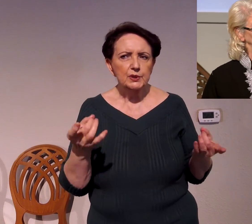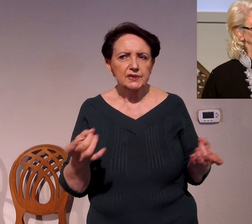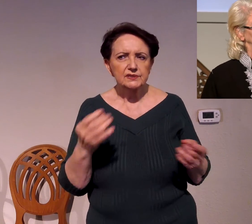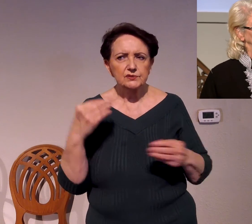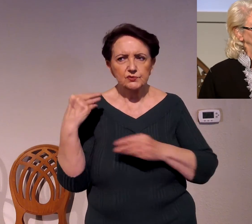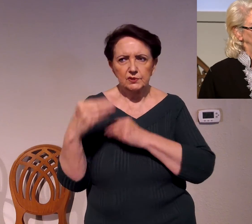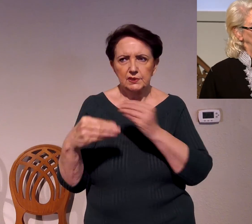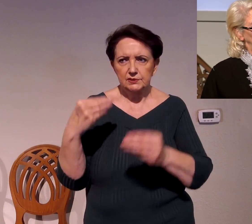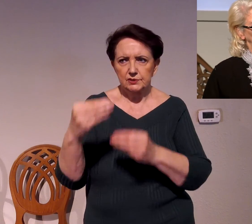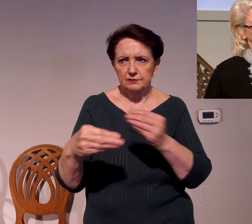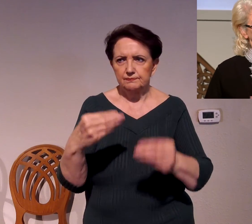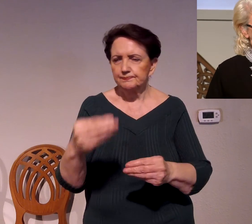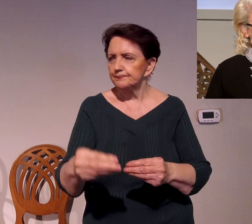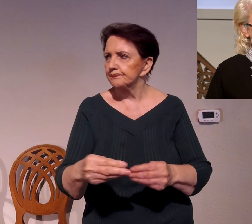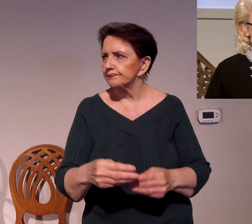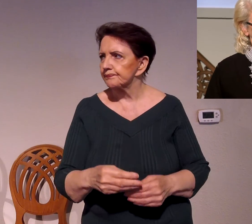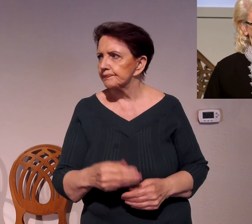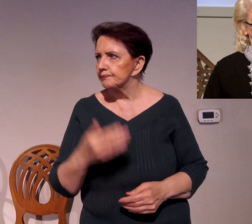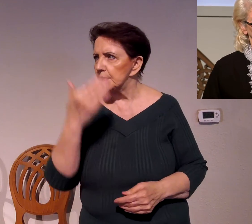actually know